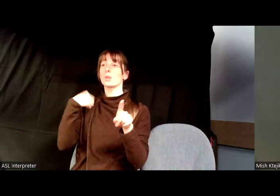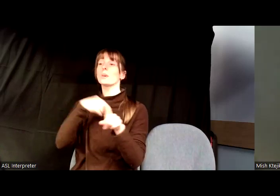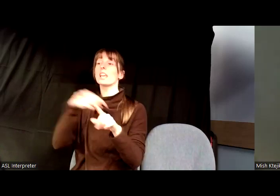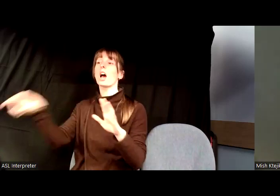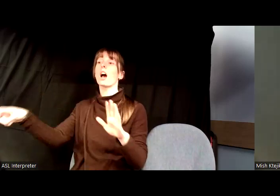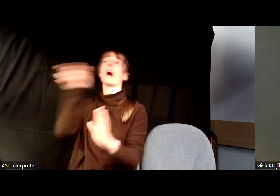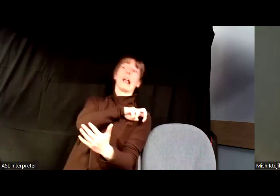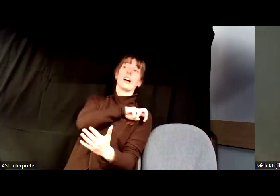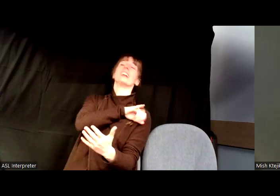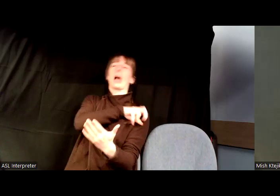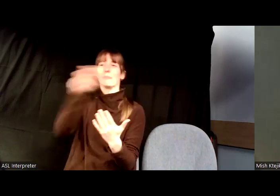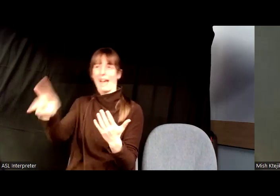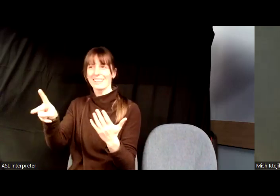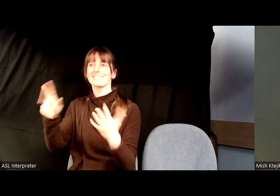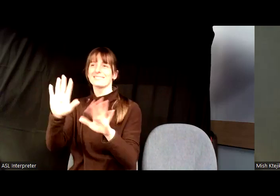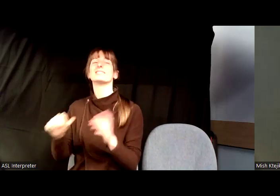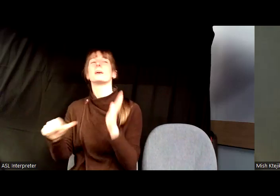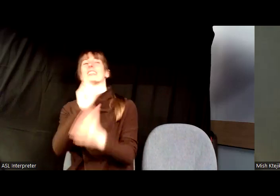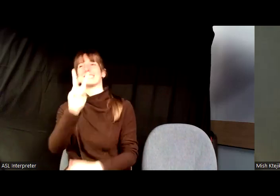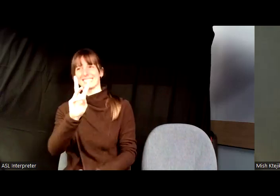This is Eric. We're on page 6. I